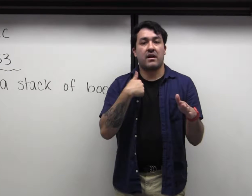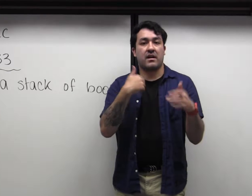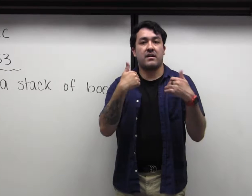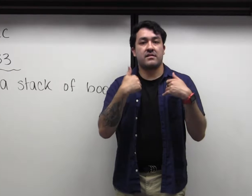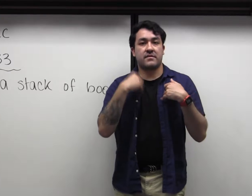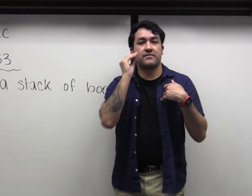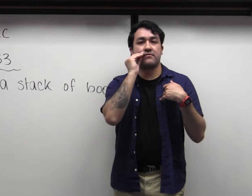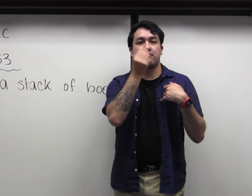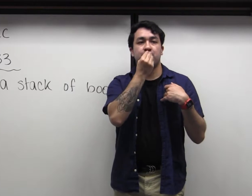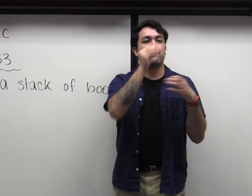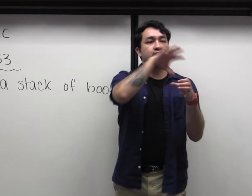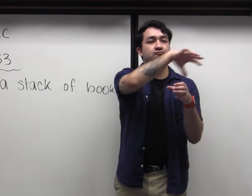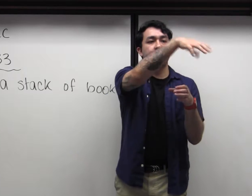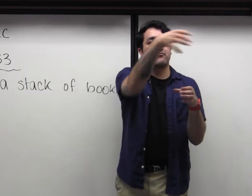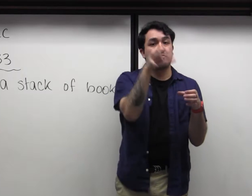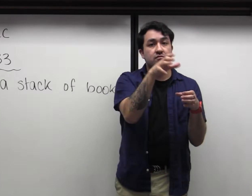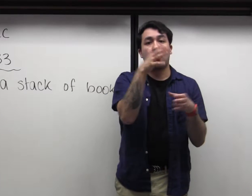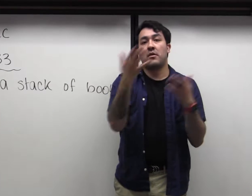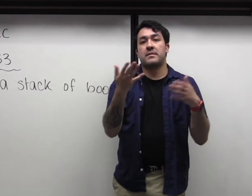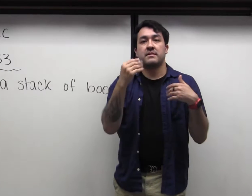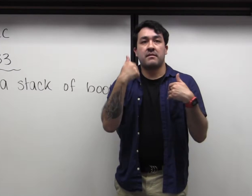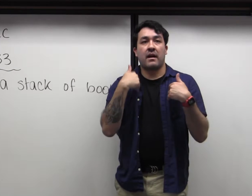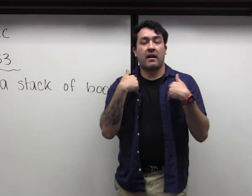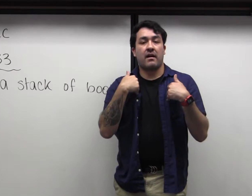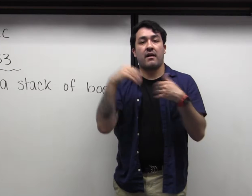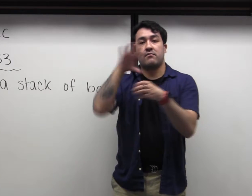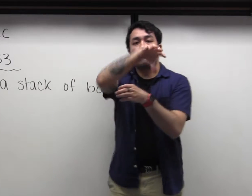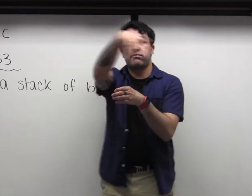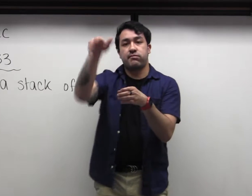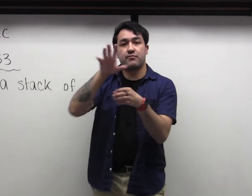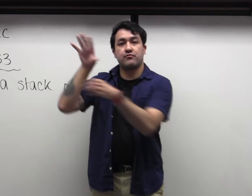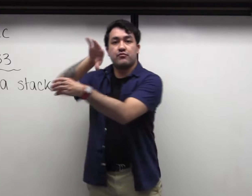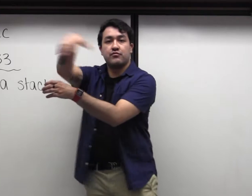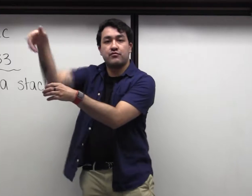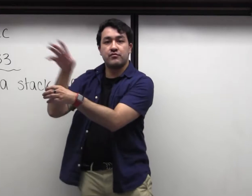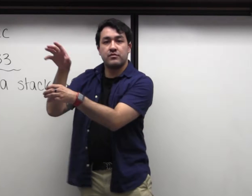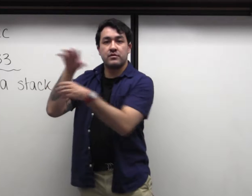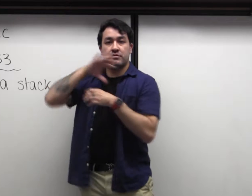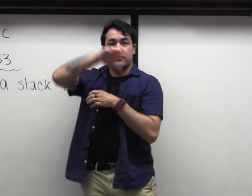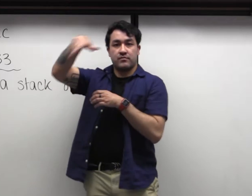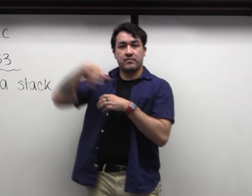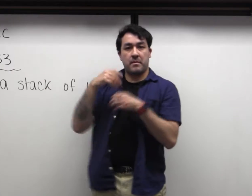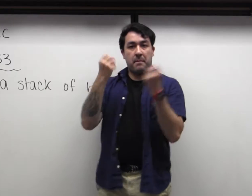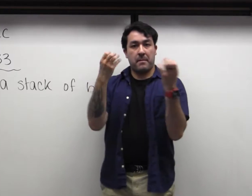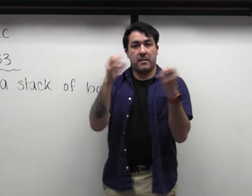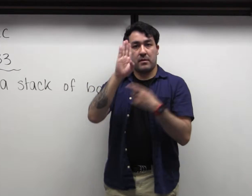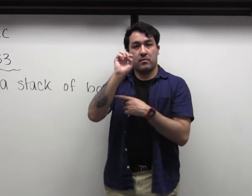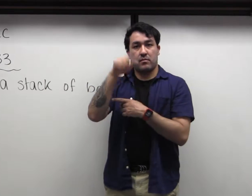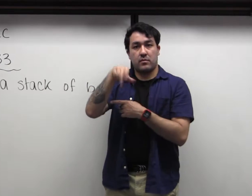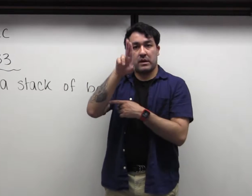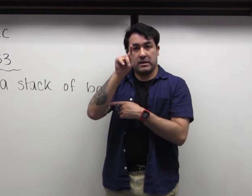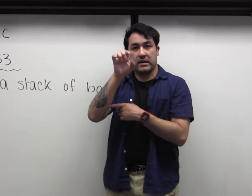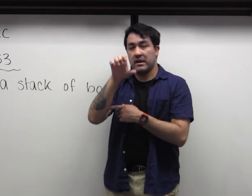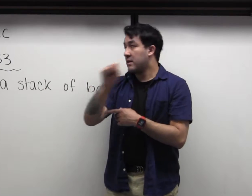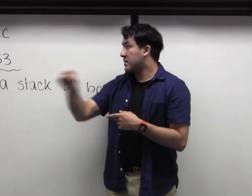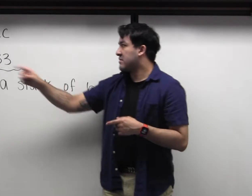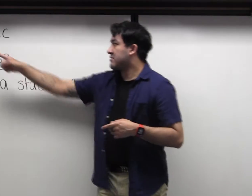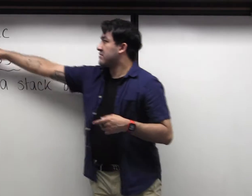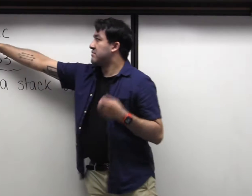right? Many flowers. We don't want to say many flowers, we want to show you that. So, right, that was one bouquet, several bouquets, all of